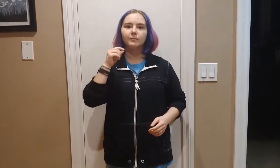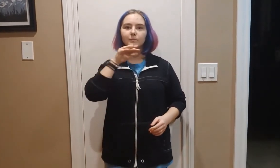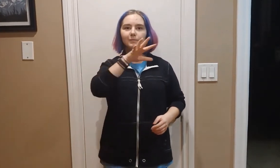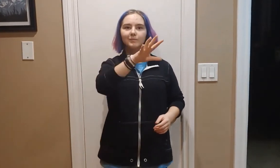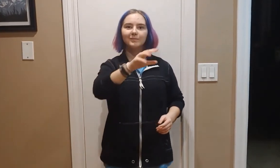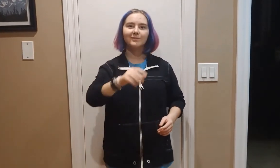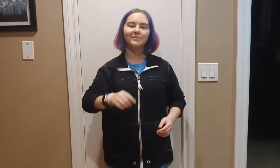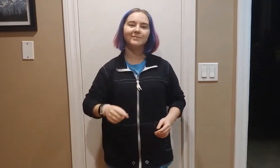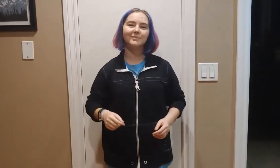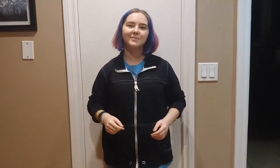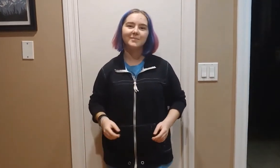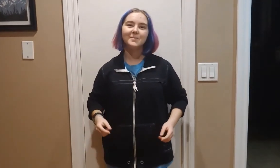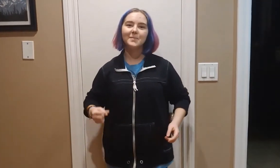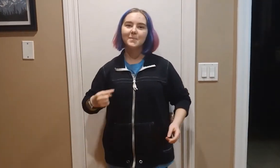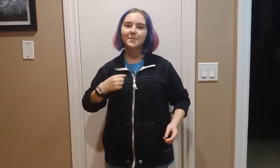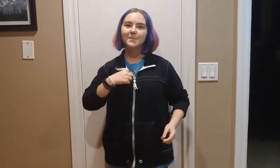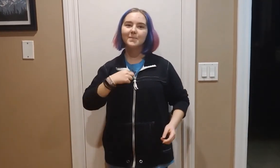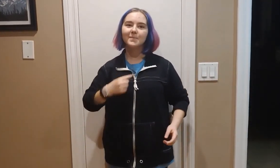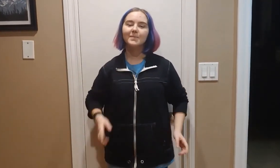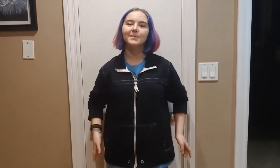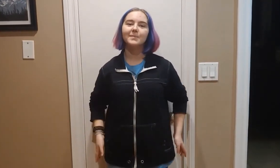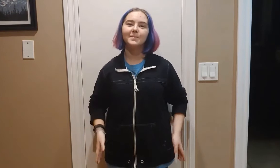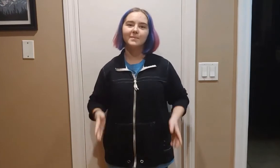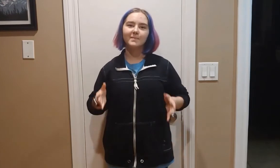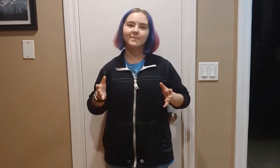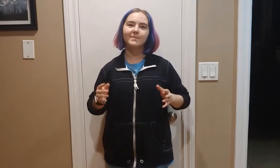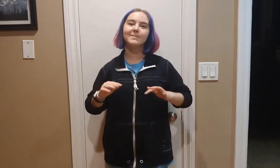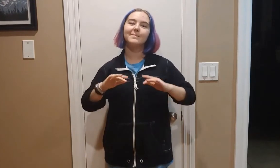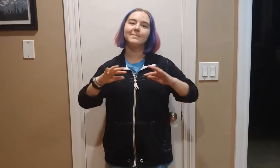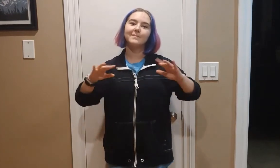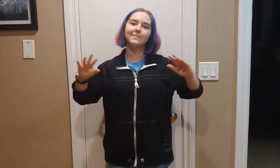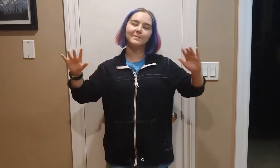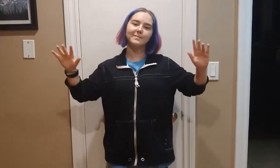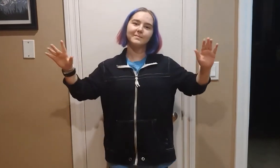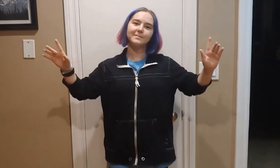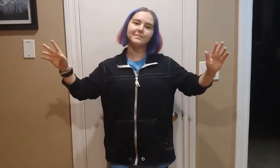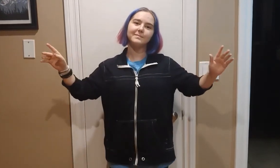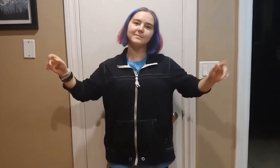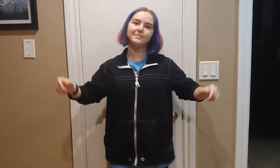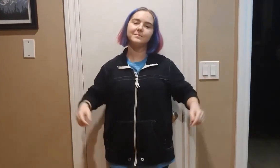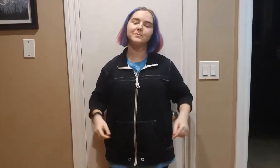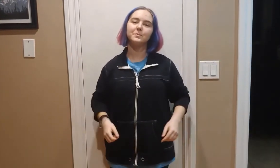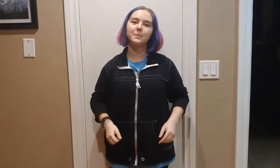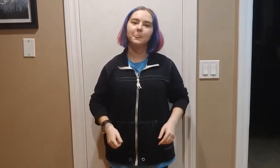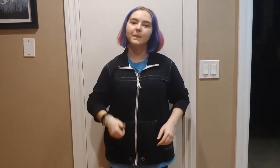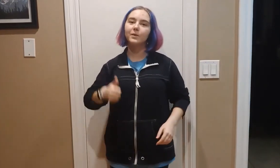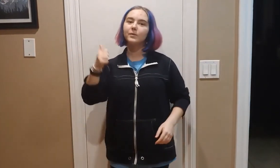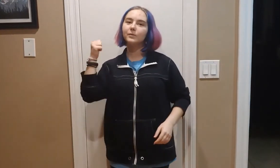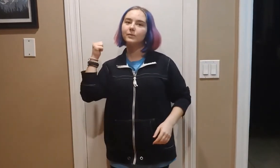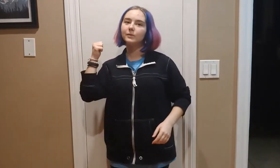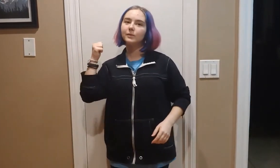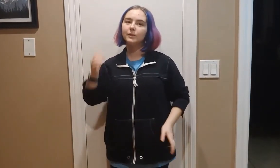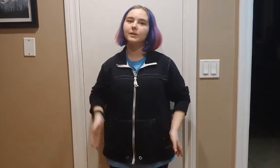it out, I'm gonna let it shine. Don't